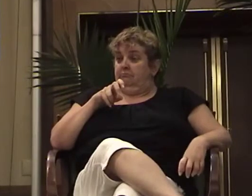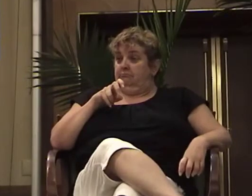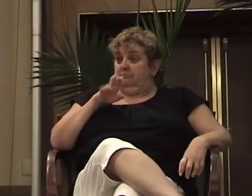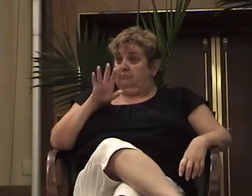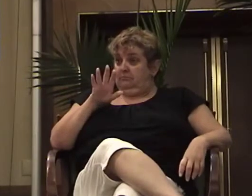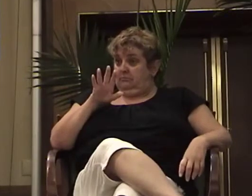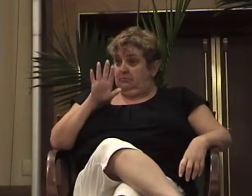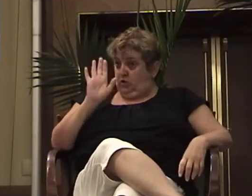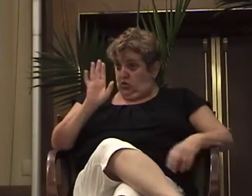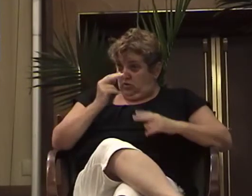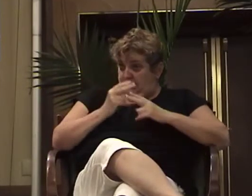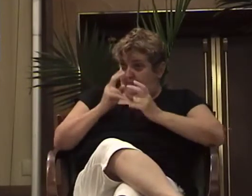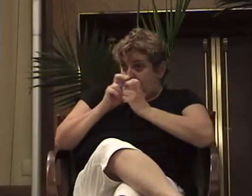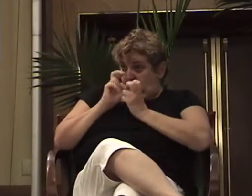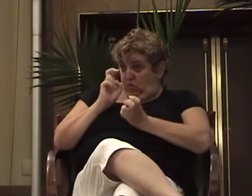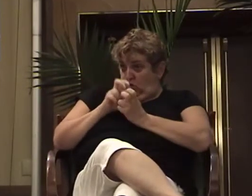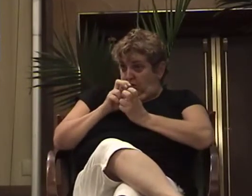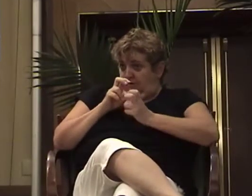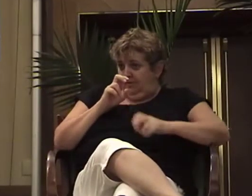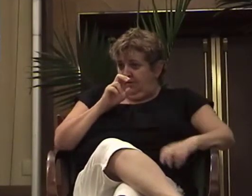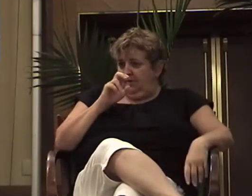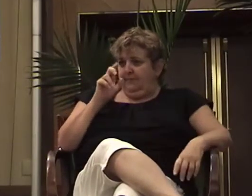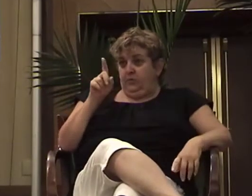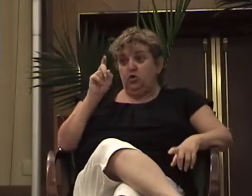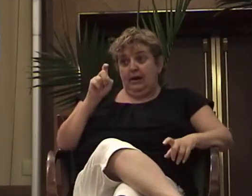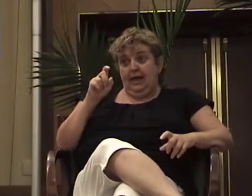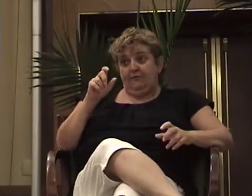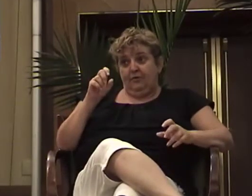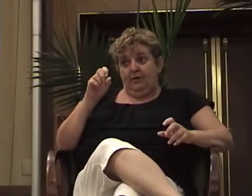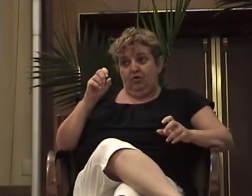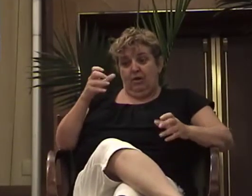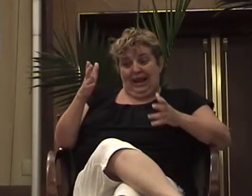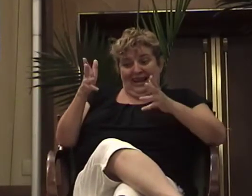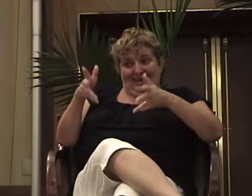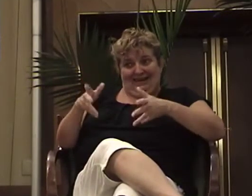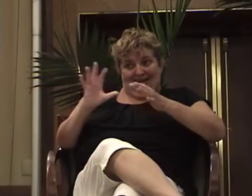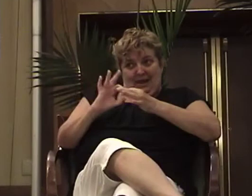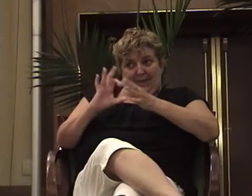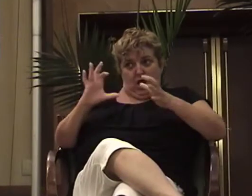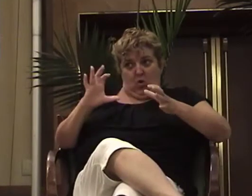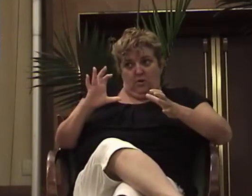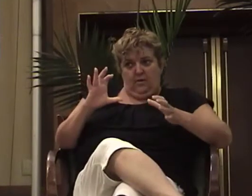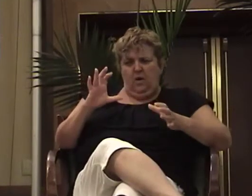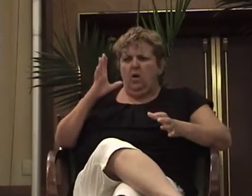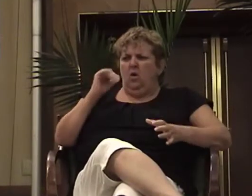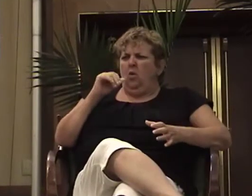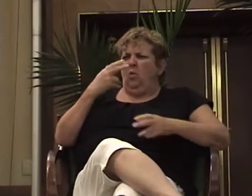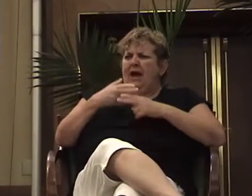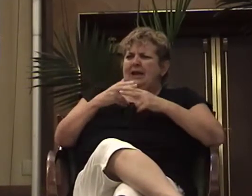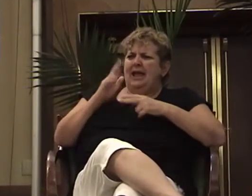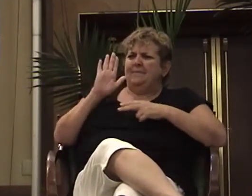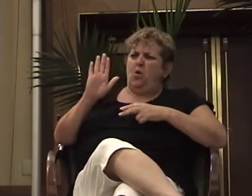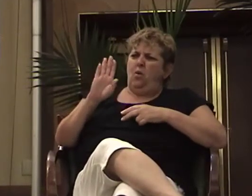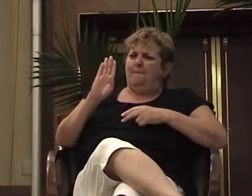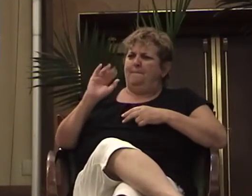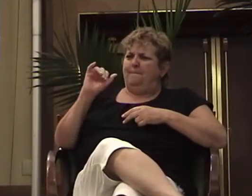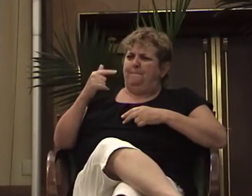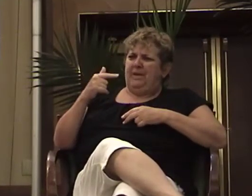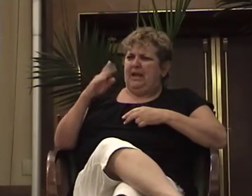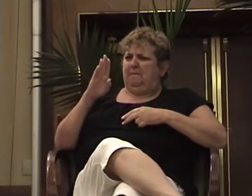Squirrel. You're going to put me down, brother. Why they name your big butt Squirrel? And I walk into this room and